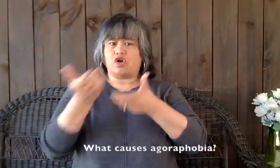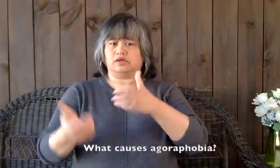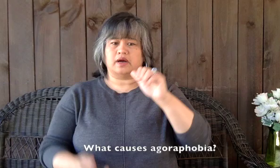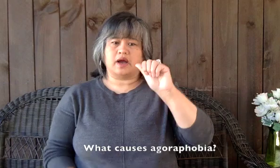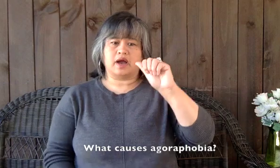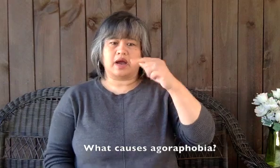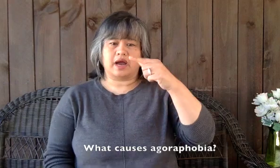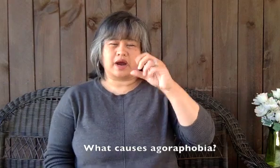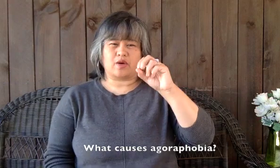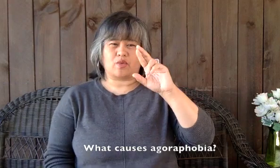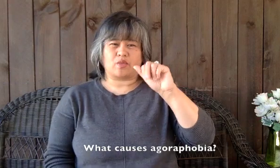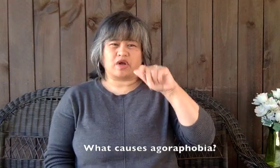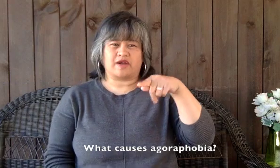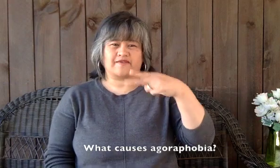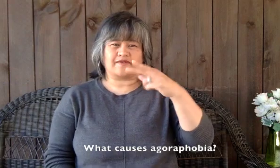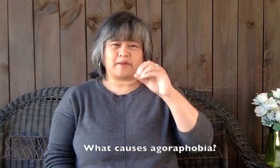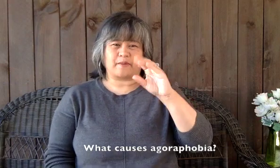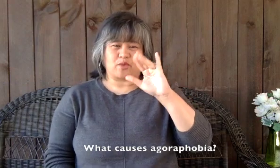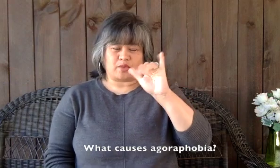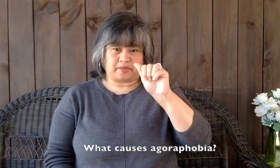What causes agoraphobia?